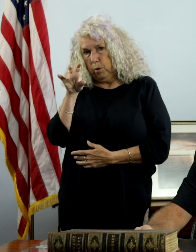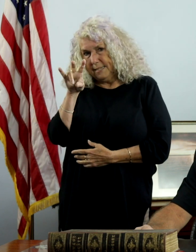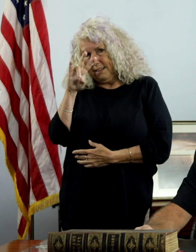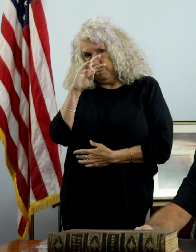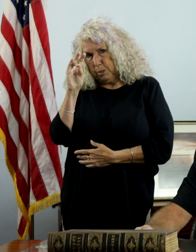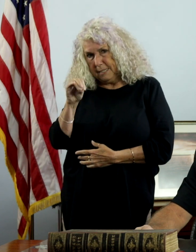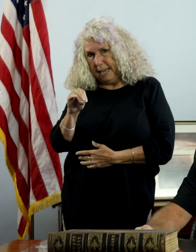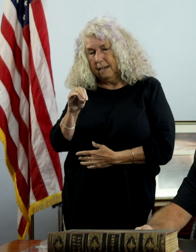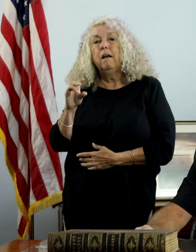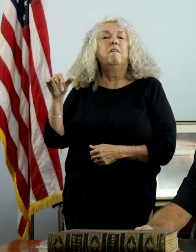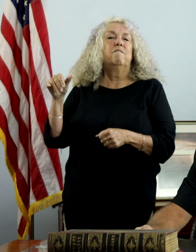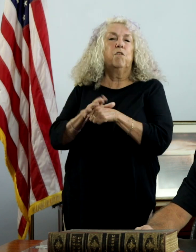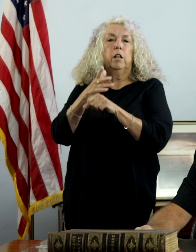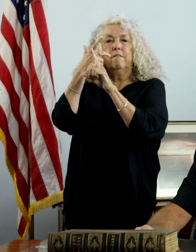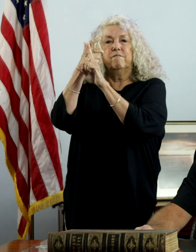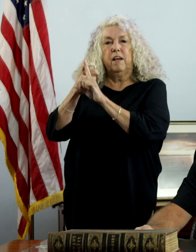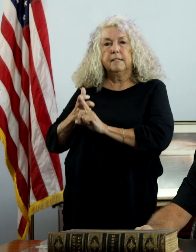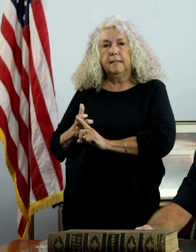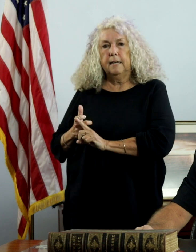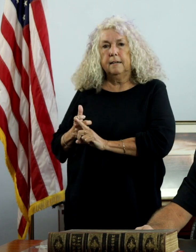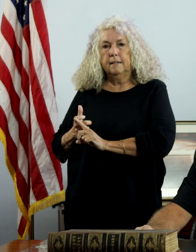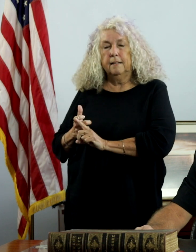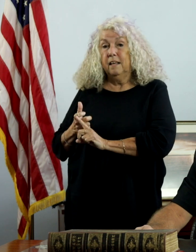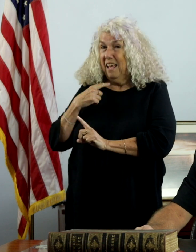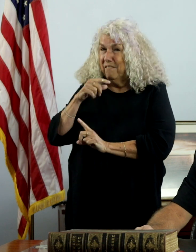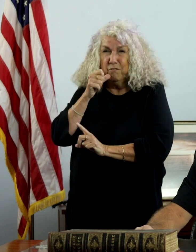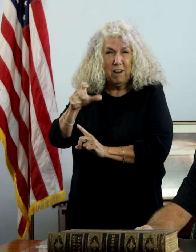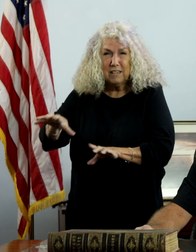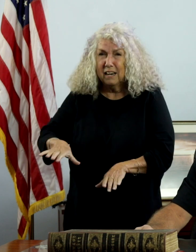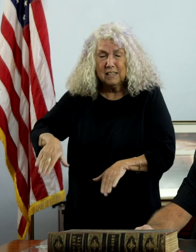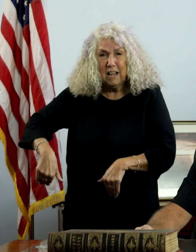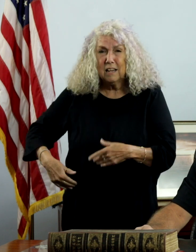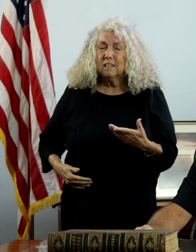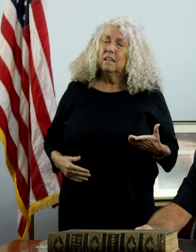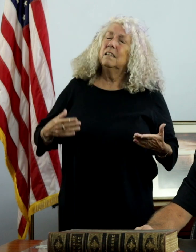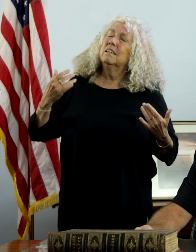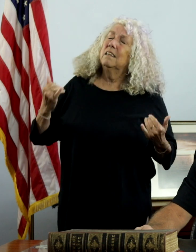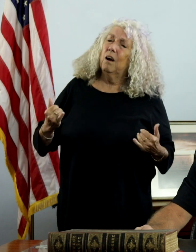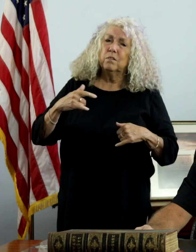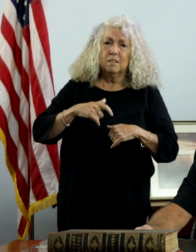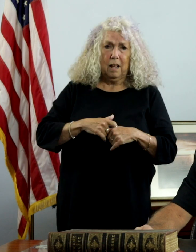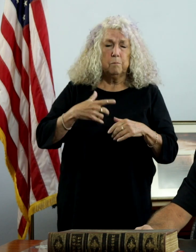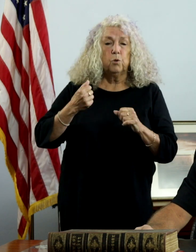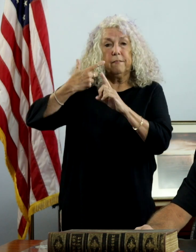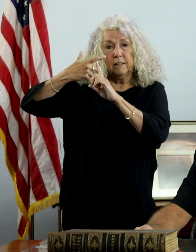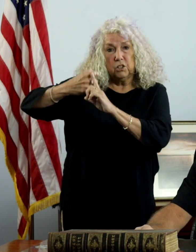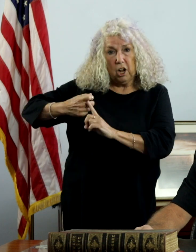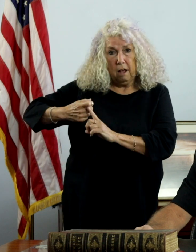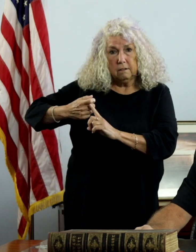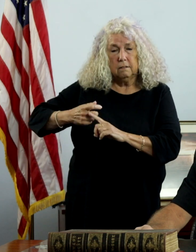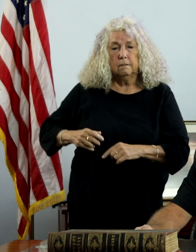53.7%, are fully vaccinated. If you have not done so, now is the time to get your shot.